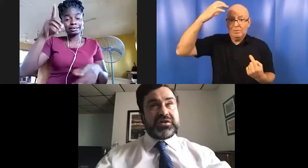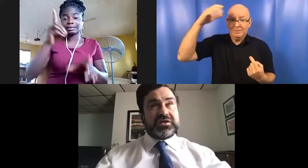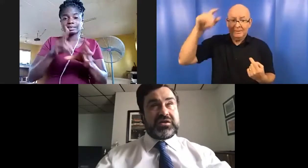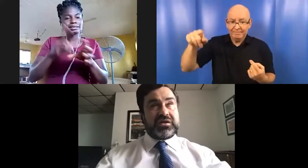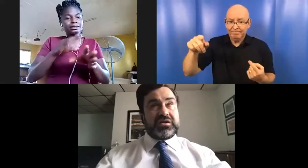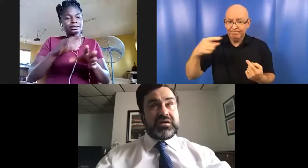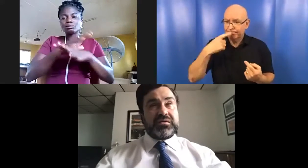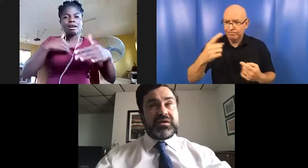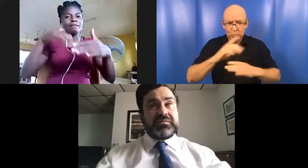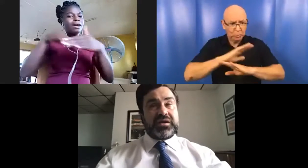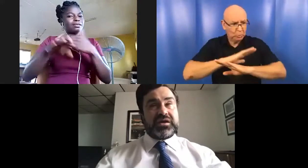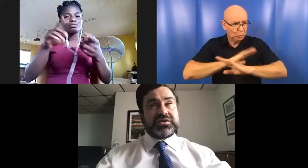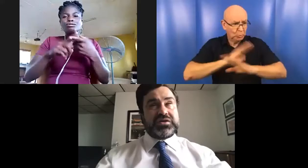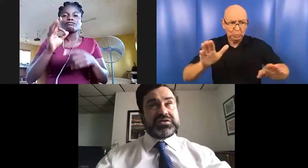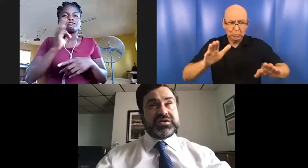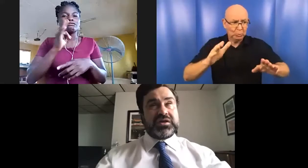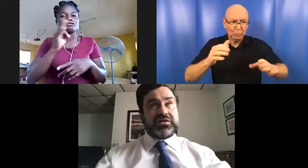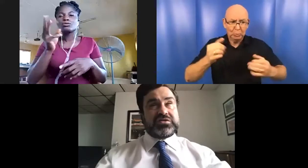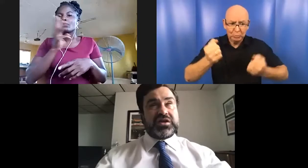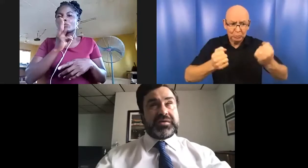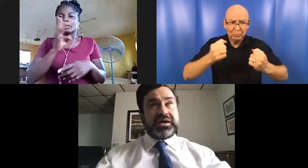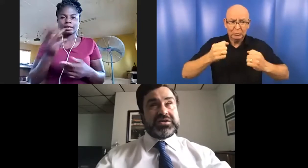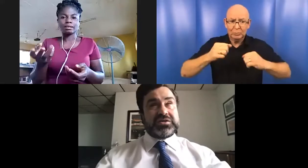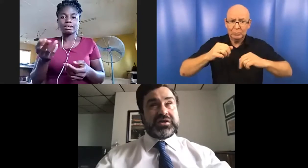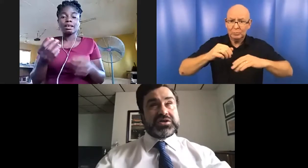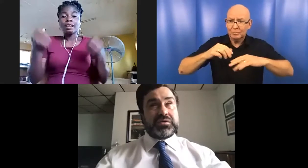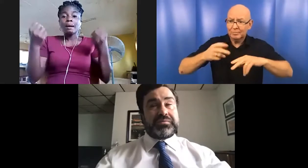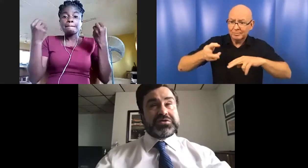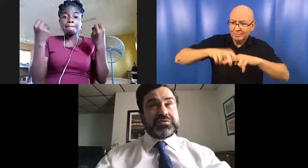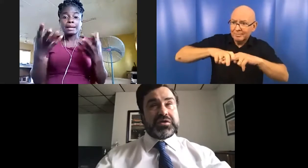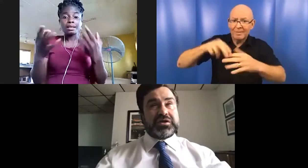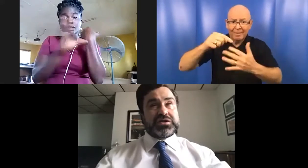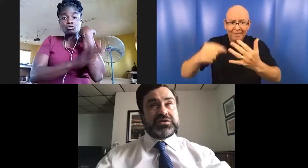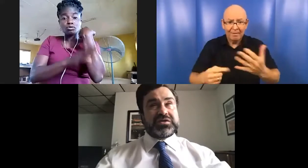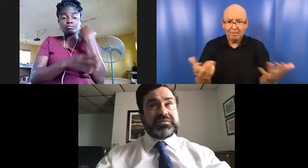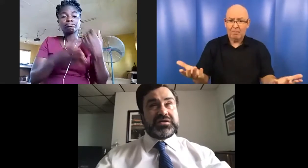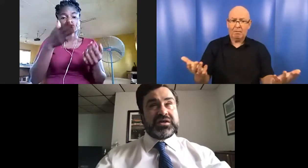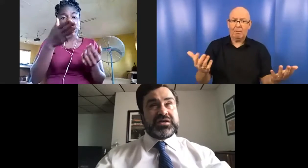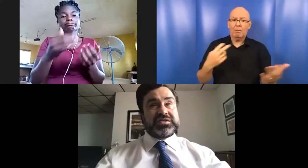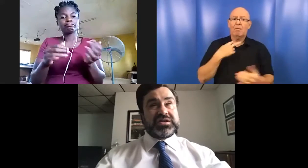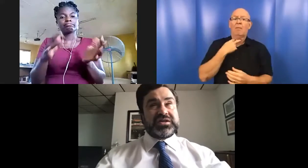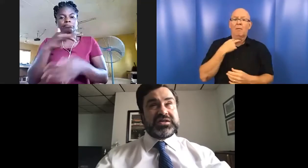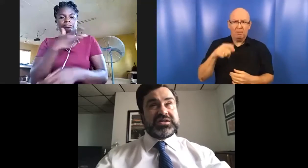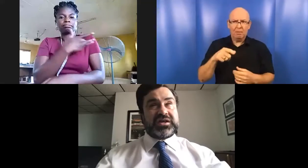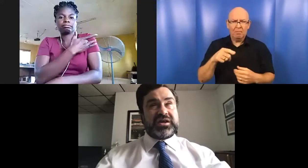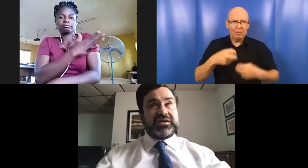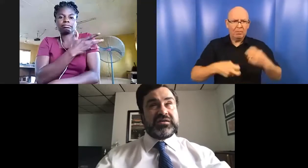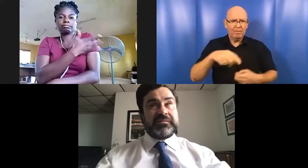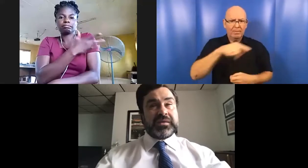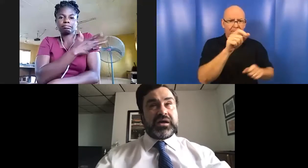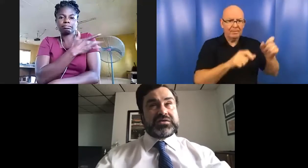that in many countries the stigma against intellectual persons with intellectual disabilities still exist,